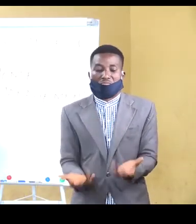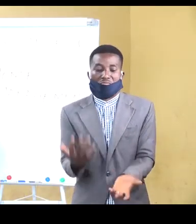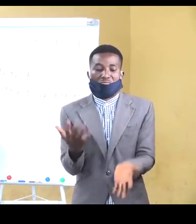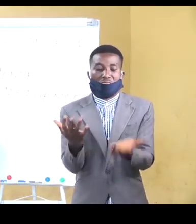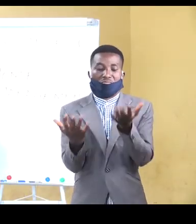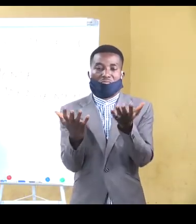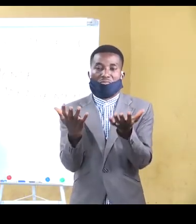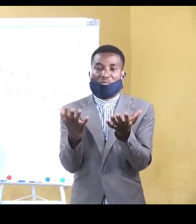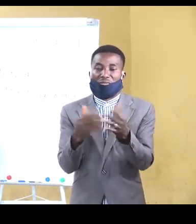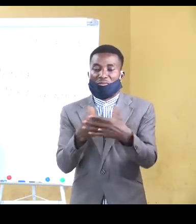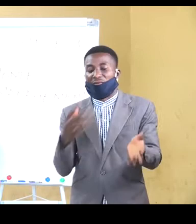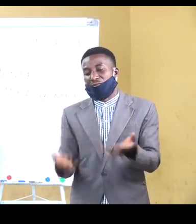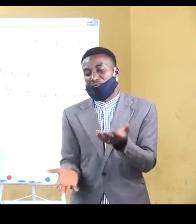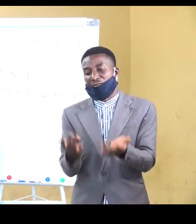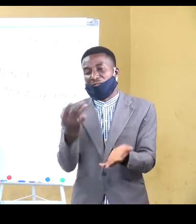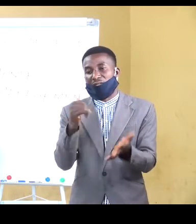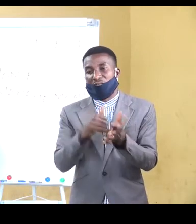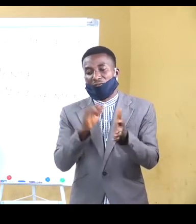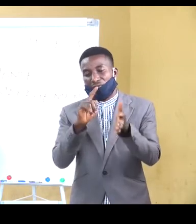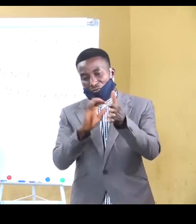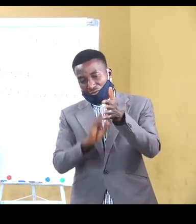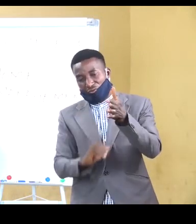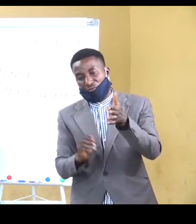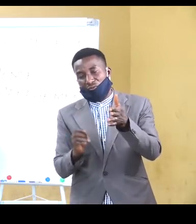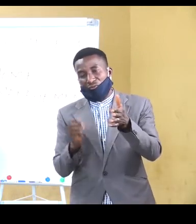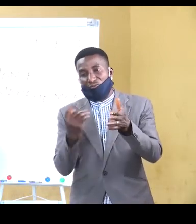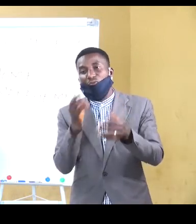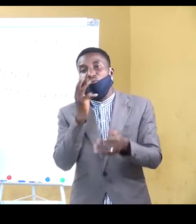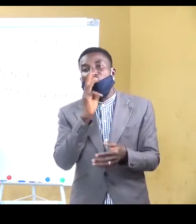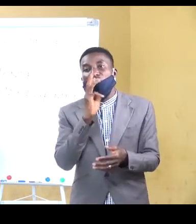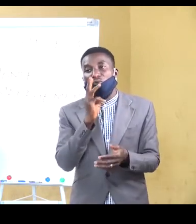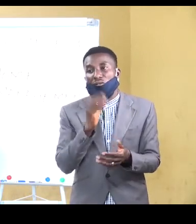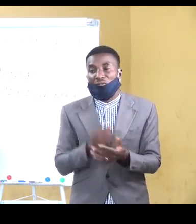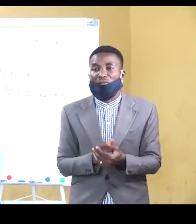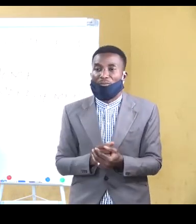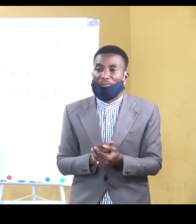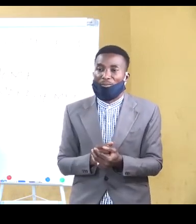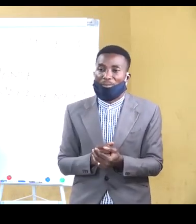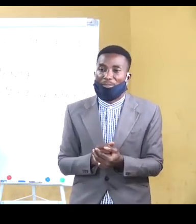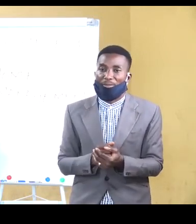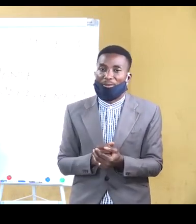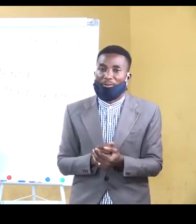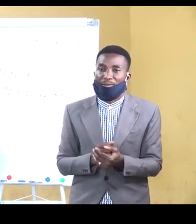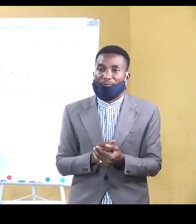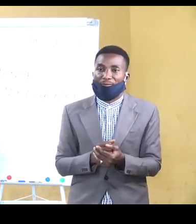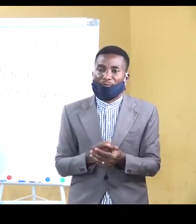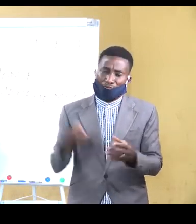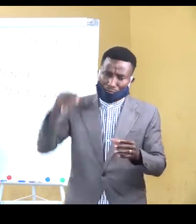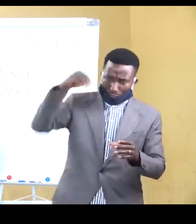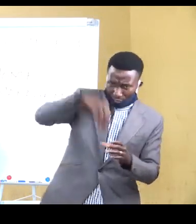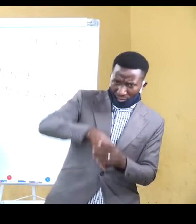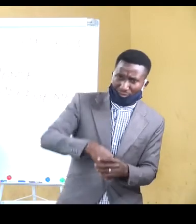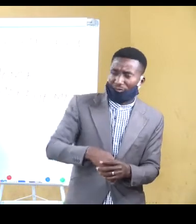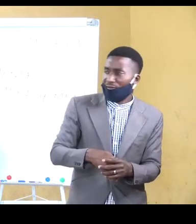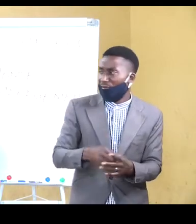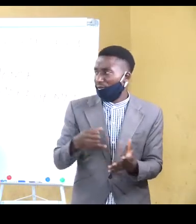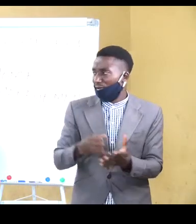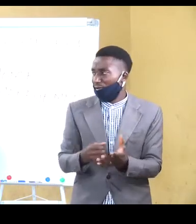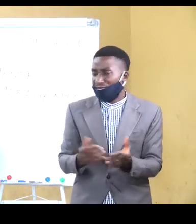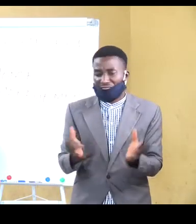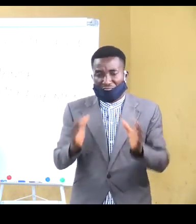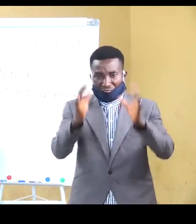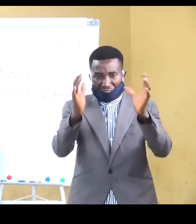it. After boiling it to reduce the temperature, to reduce the liquid content, I pour it still in